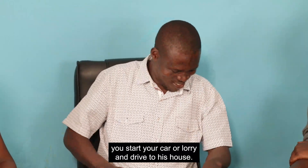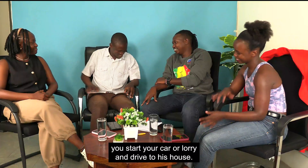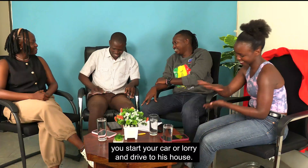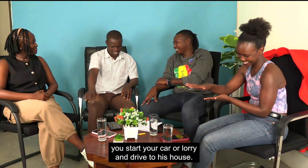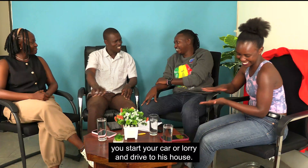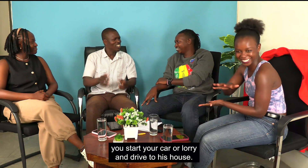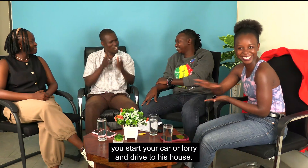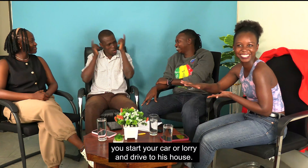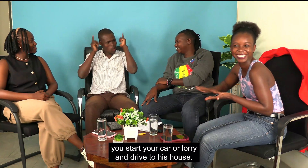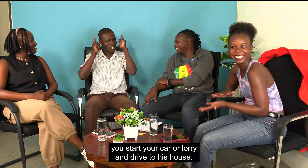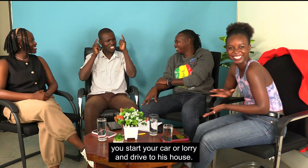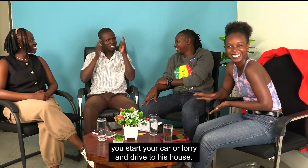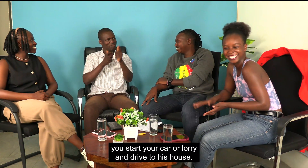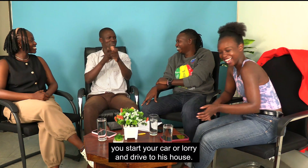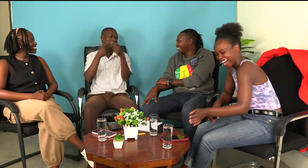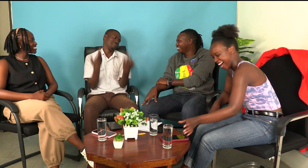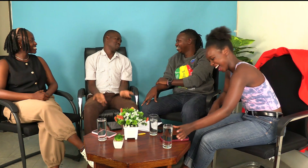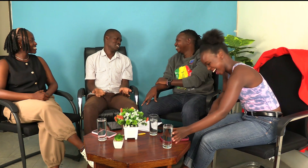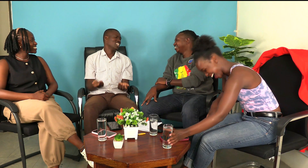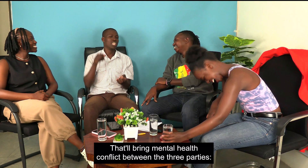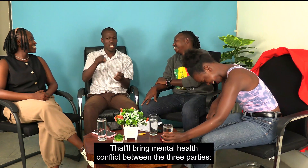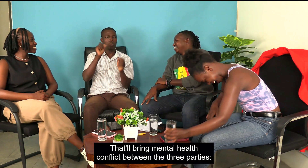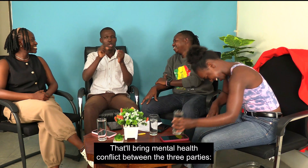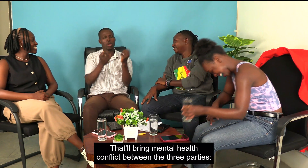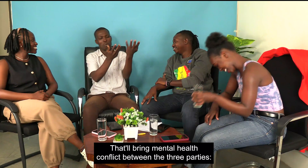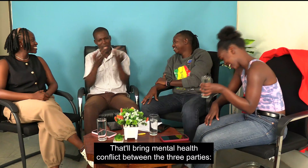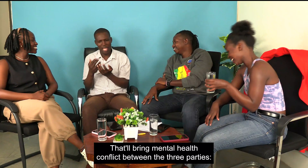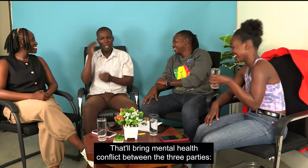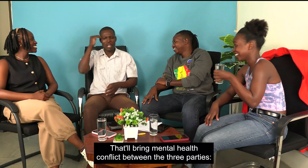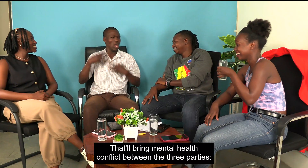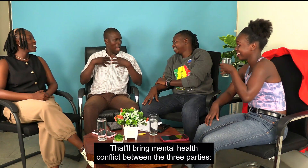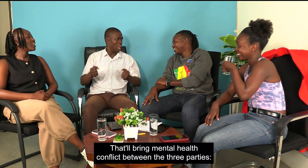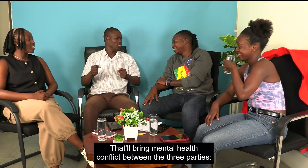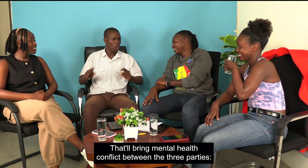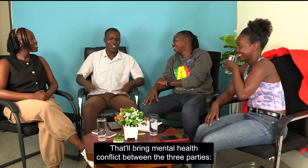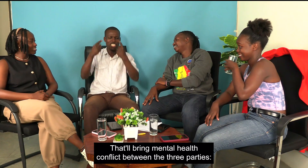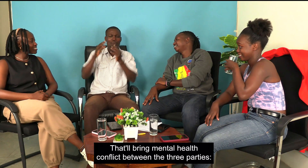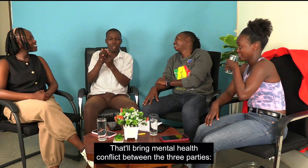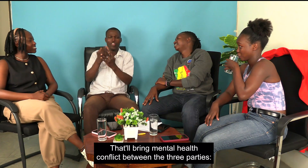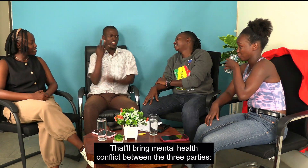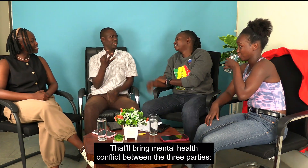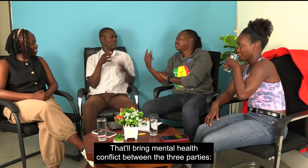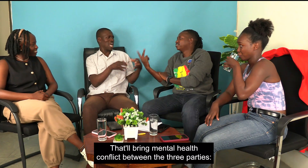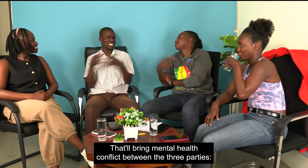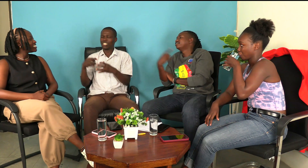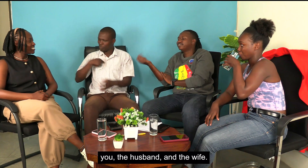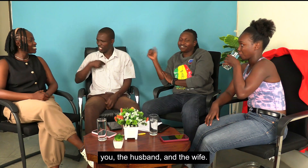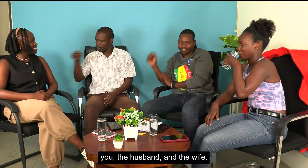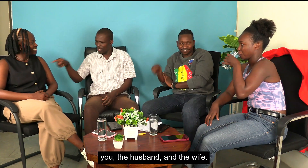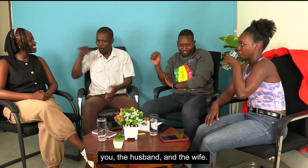Don't make the man leave. If a man goes, you sit on the lorry and then you be the driver, and then you cause a